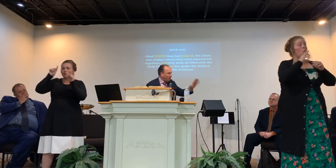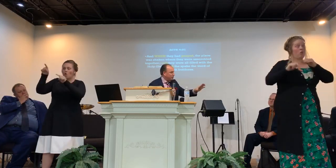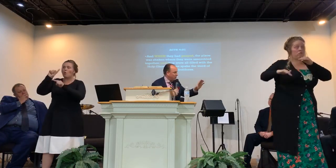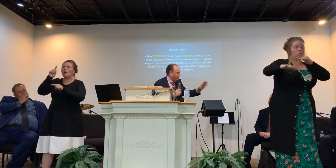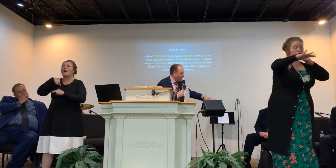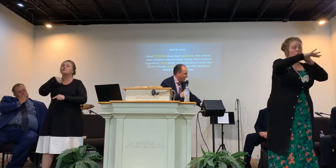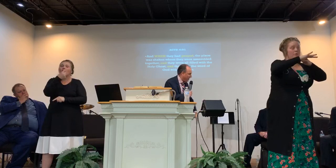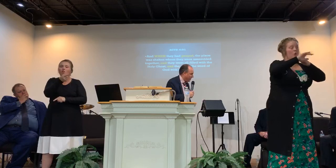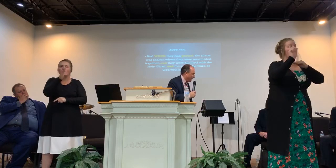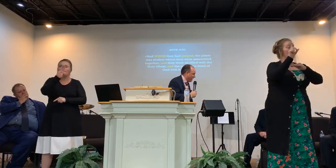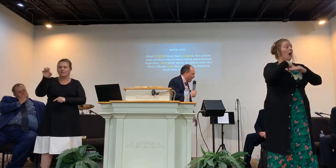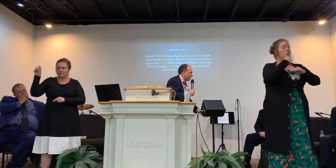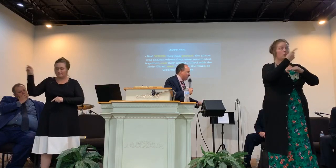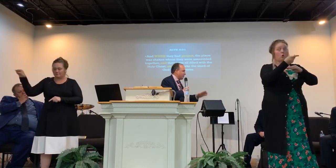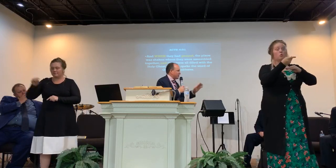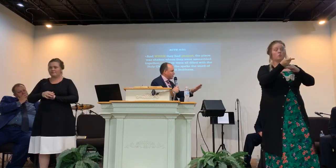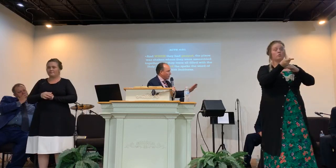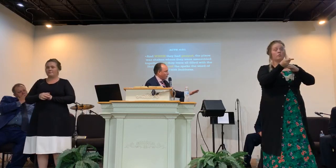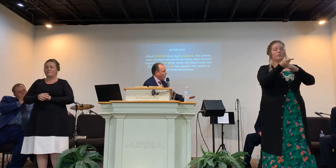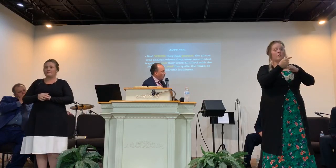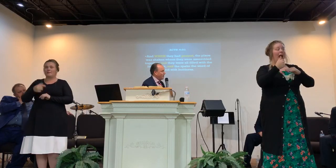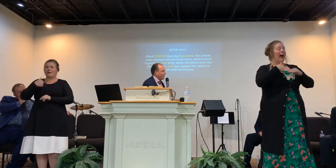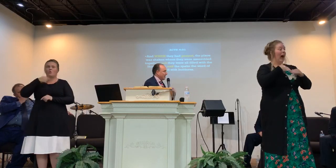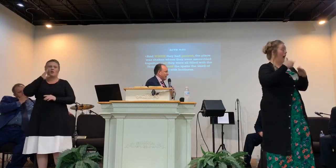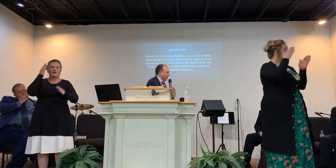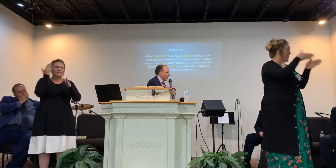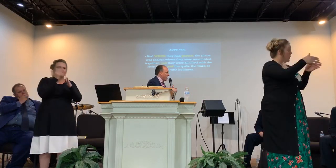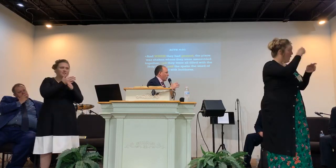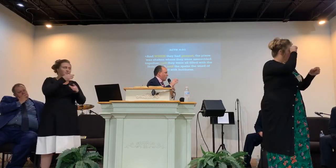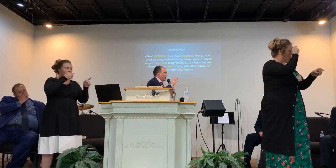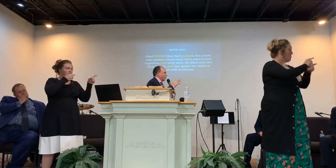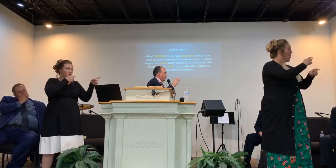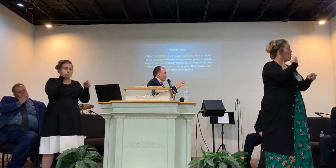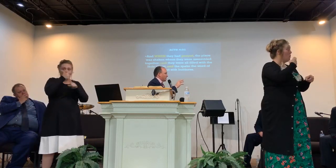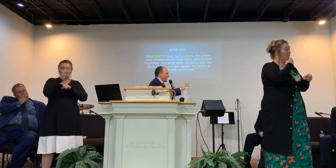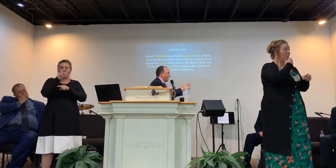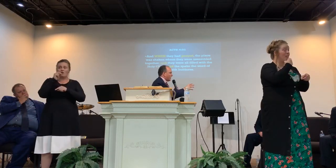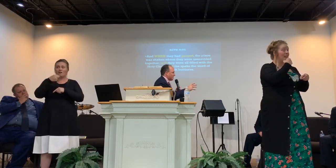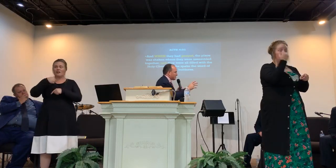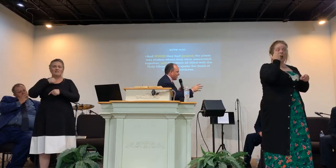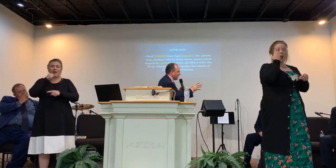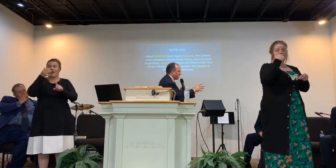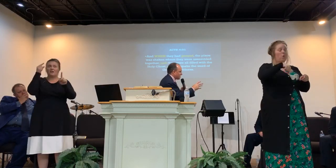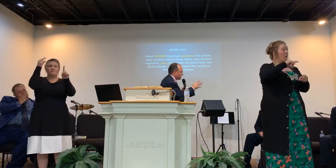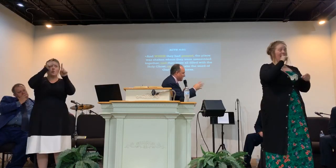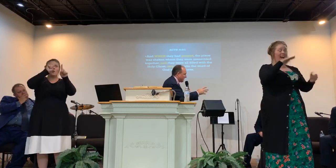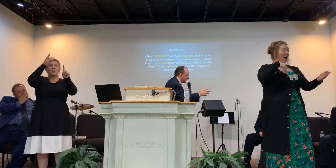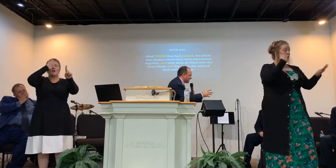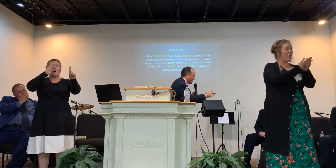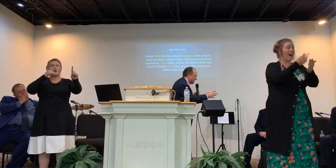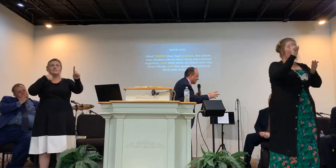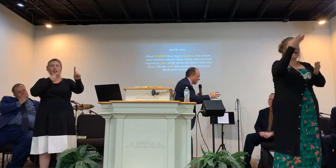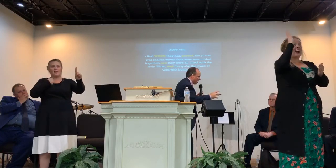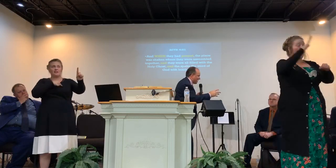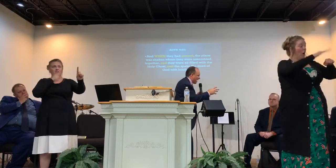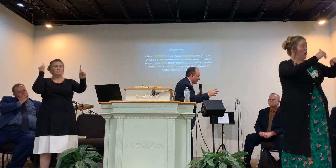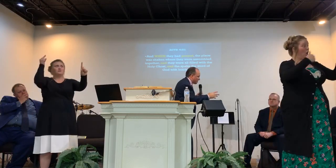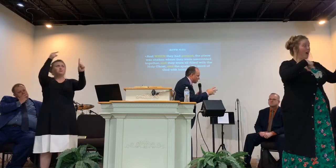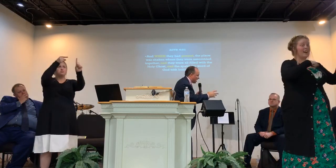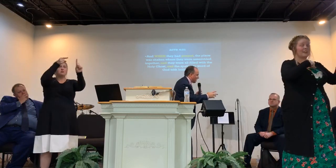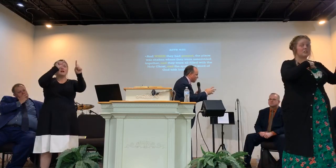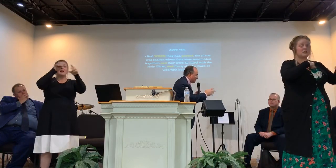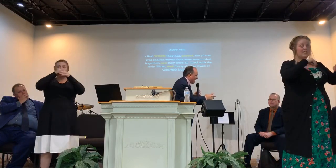where I told you to be." I'm convinced, Brother Rowan, that if we don't get where God is telling us to get in